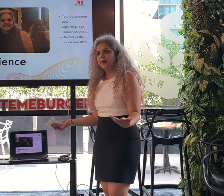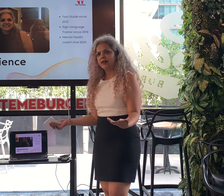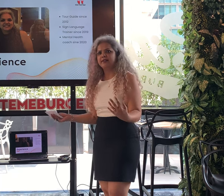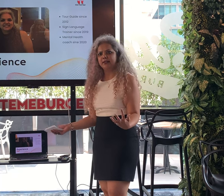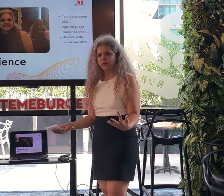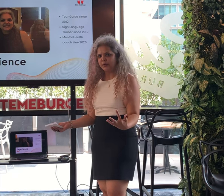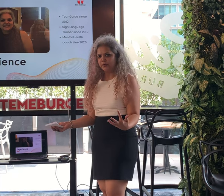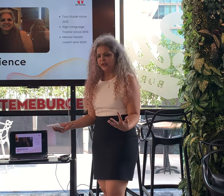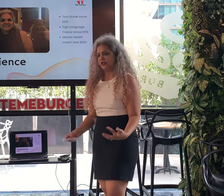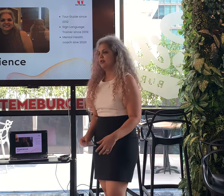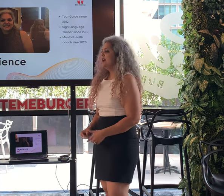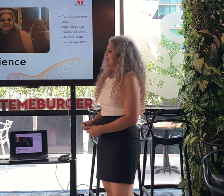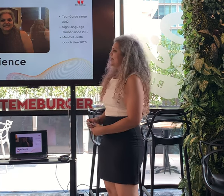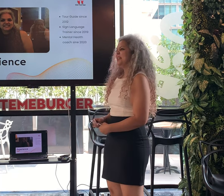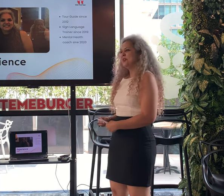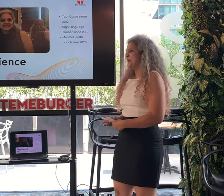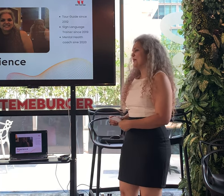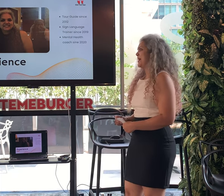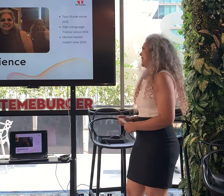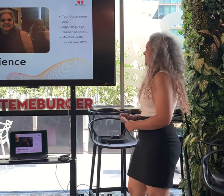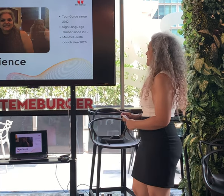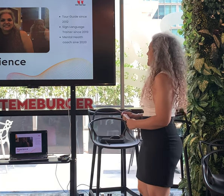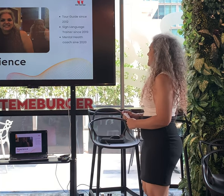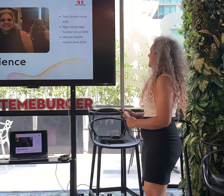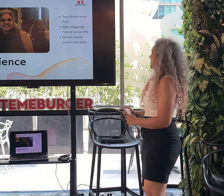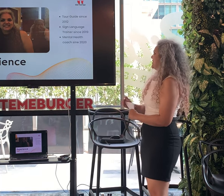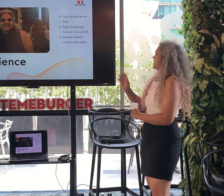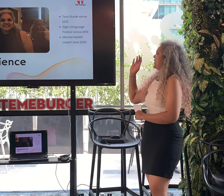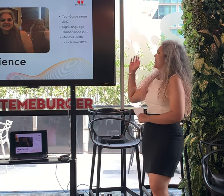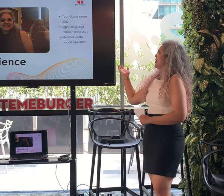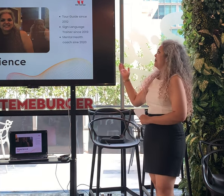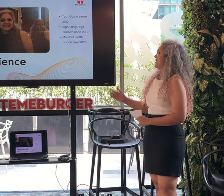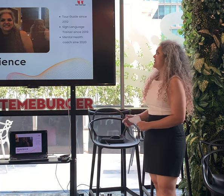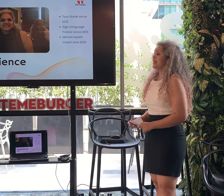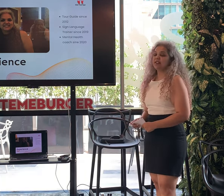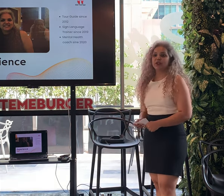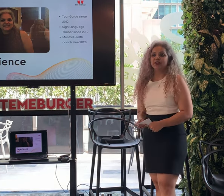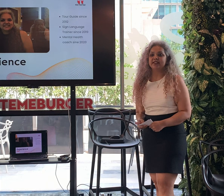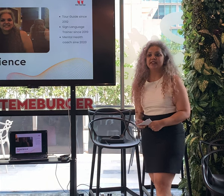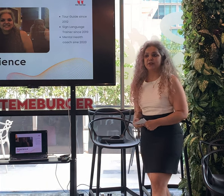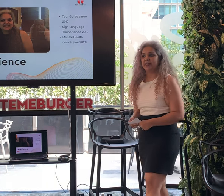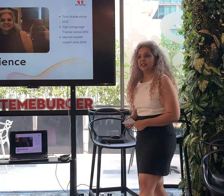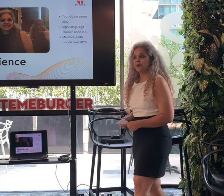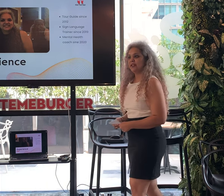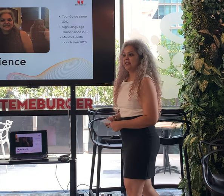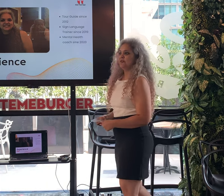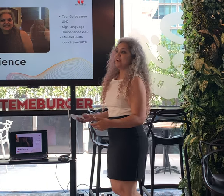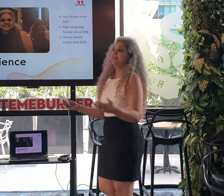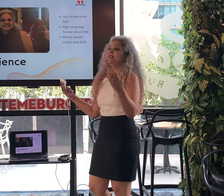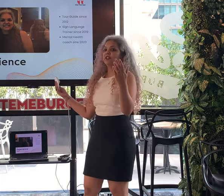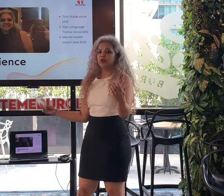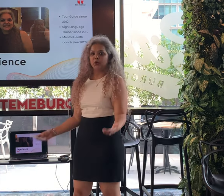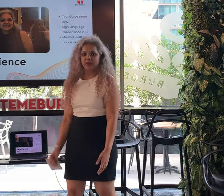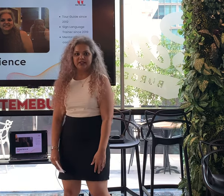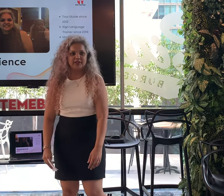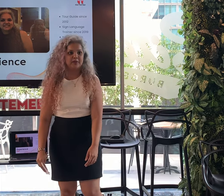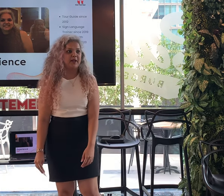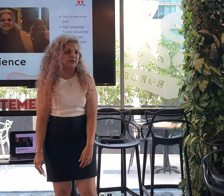power. Stick to one profession. I am like no papa. I cannot do that. Mental health coach since 2020 when the Covid, when the pandemic